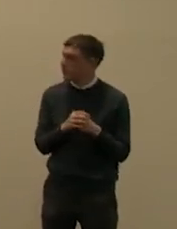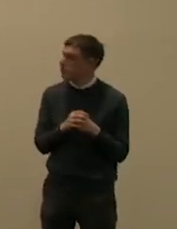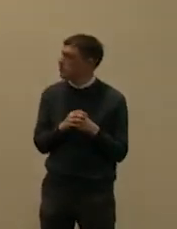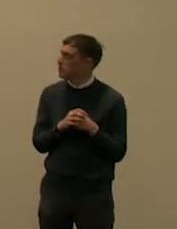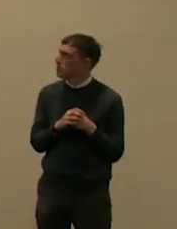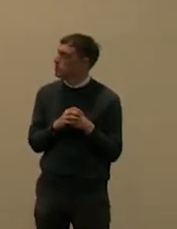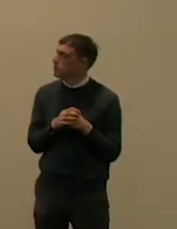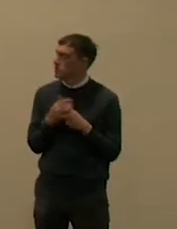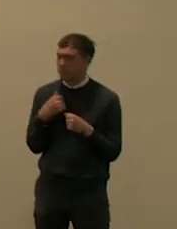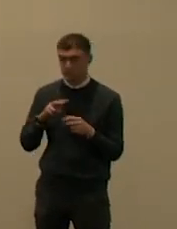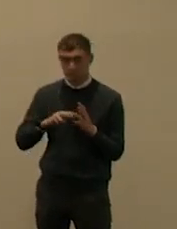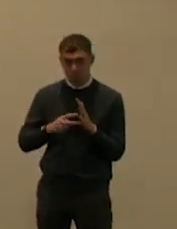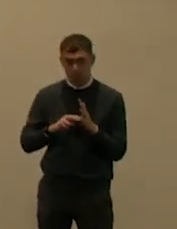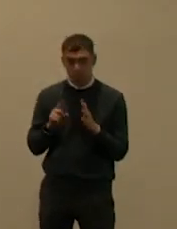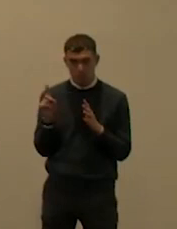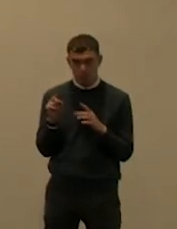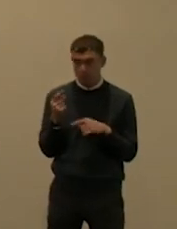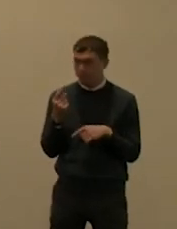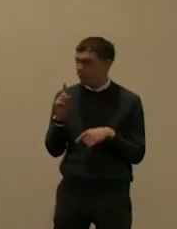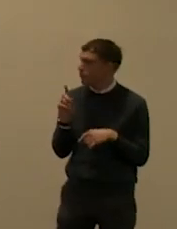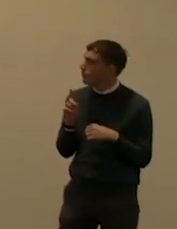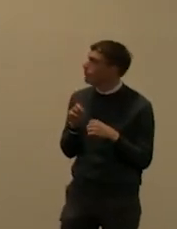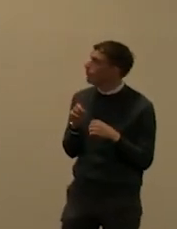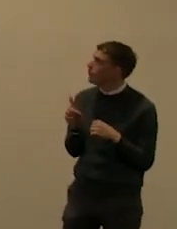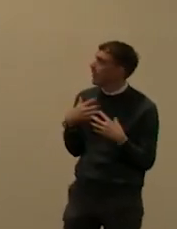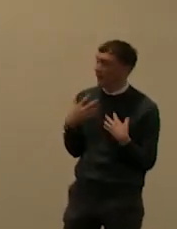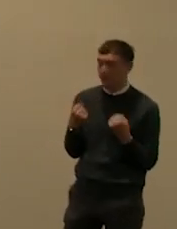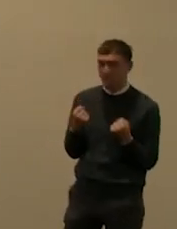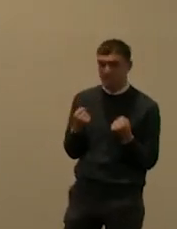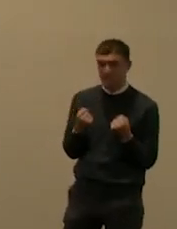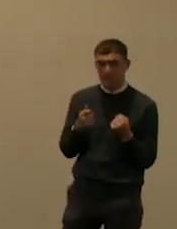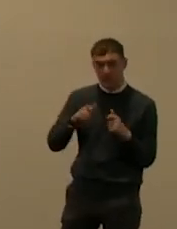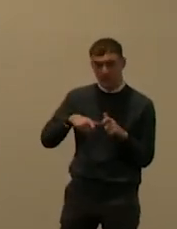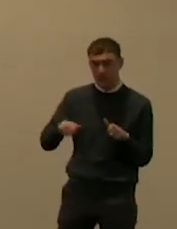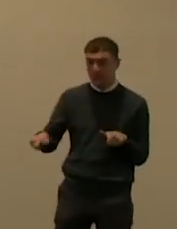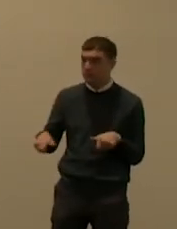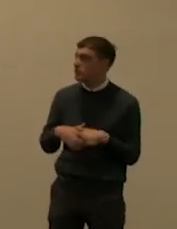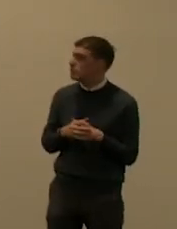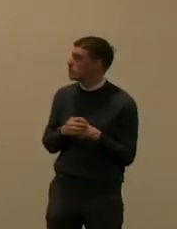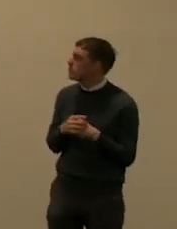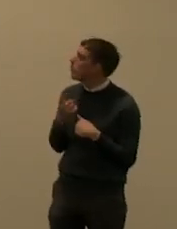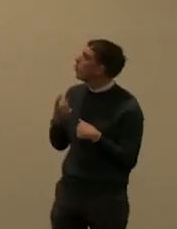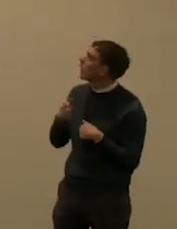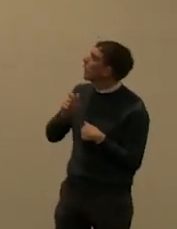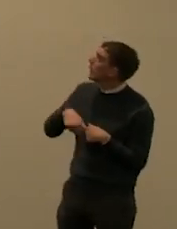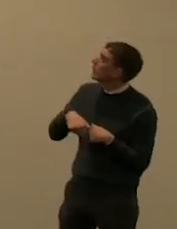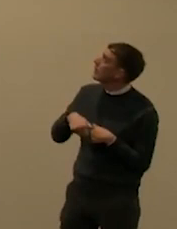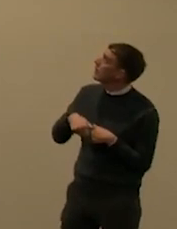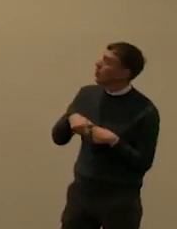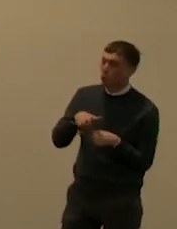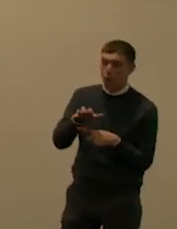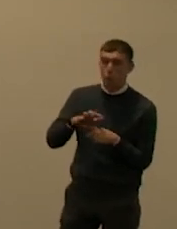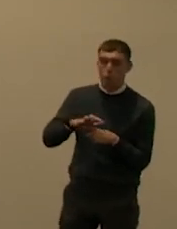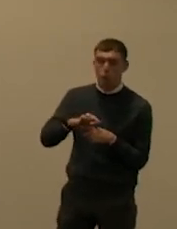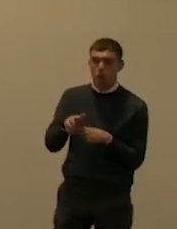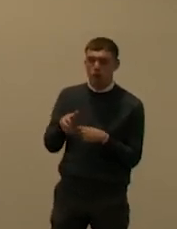here. You can see here I have my clients. I have here one client located in